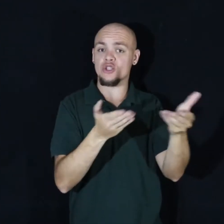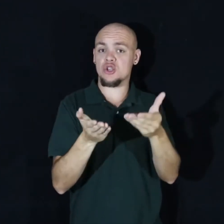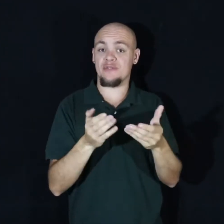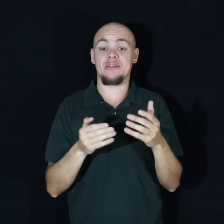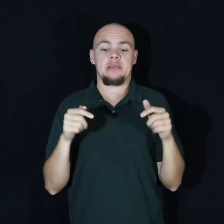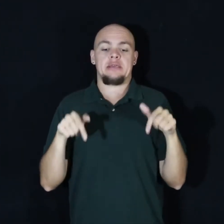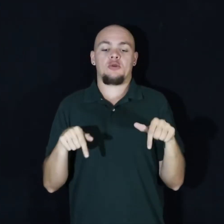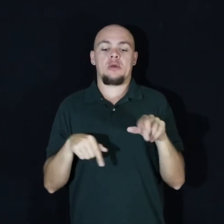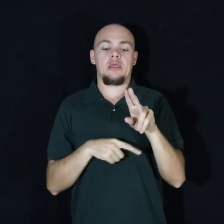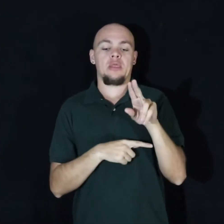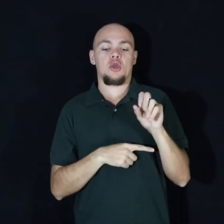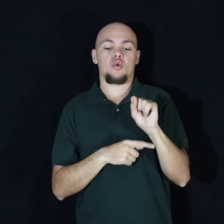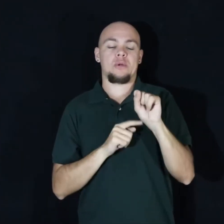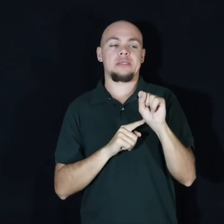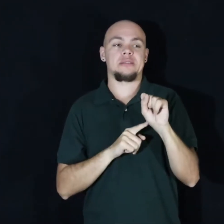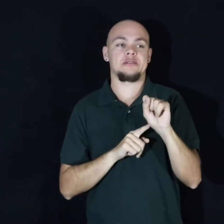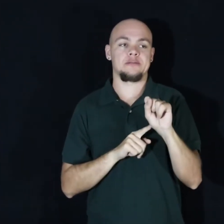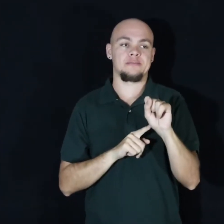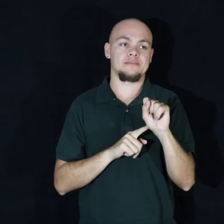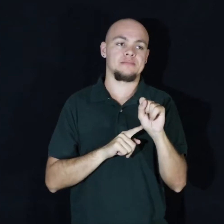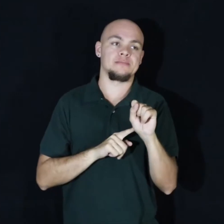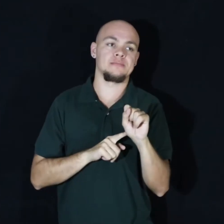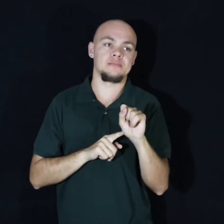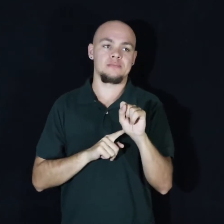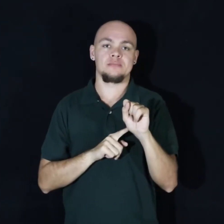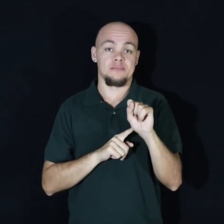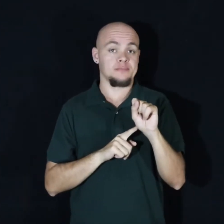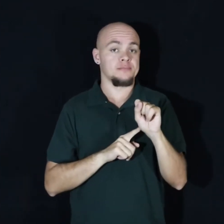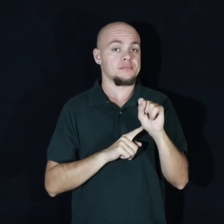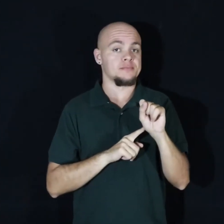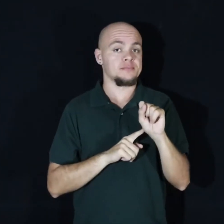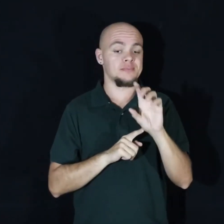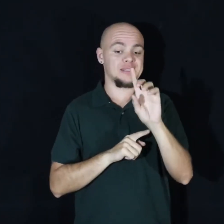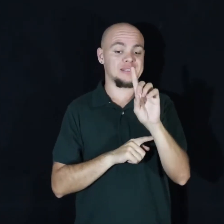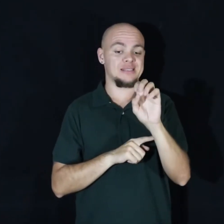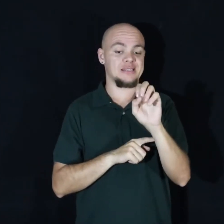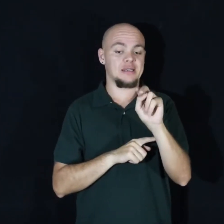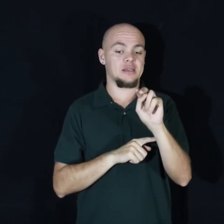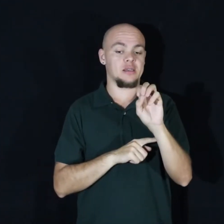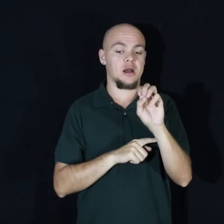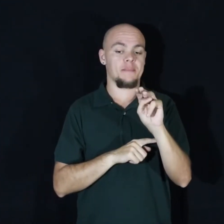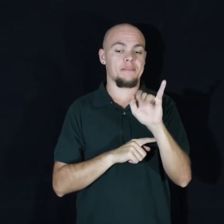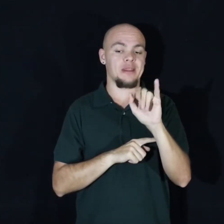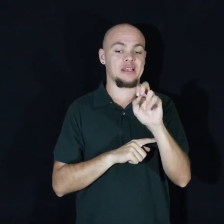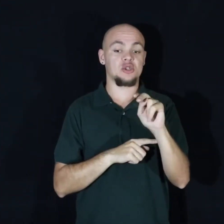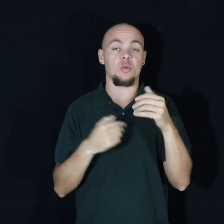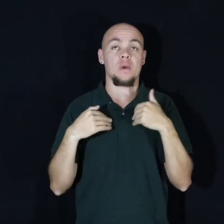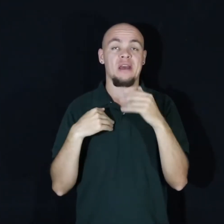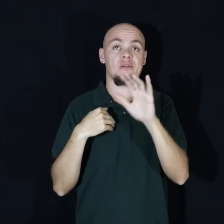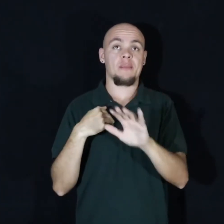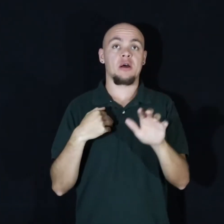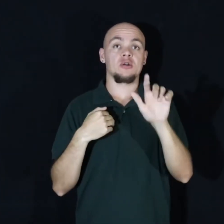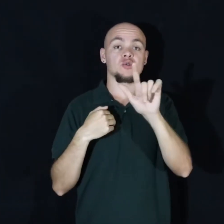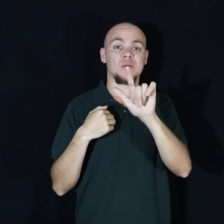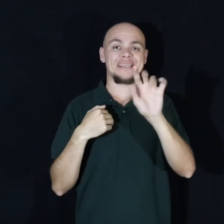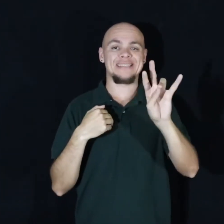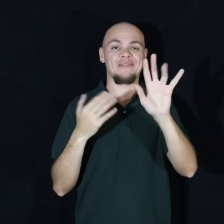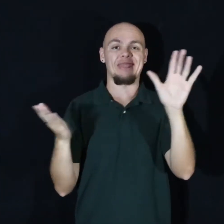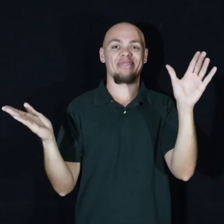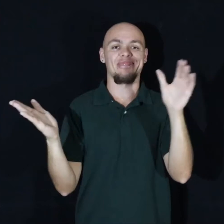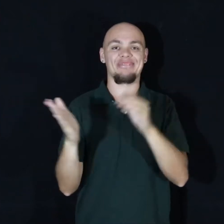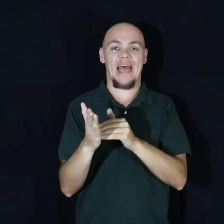serve someplace else. Here in the United States, we are crazy when it comes to denomination. We have something